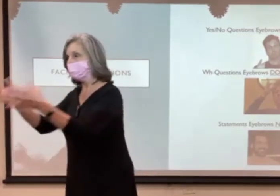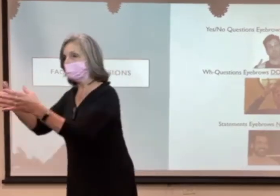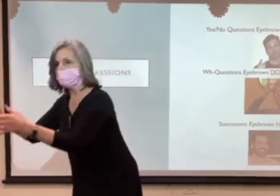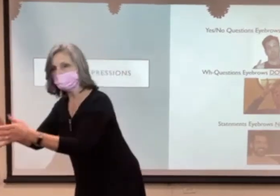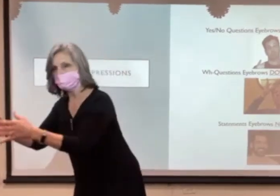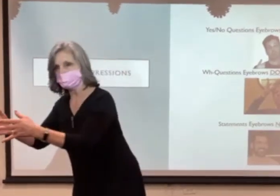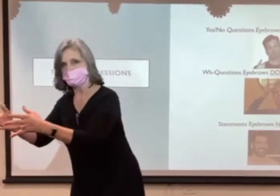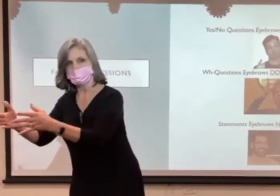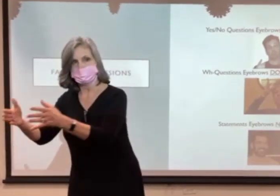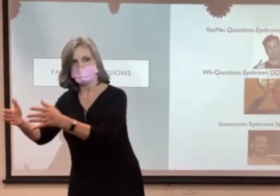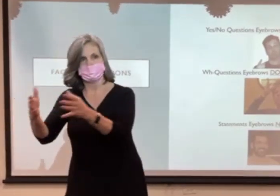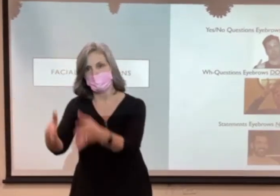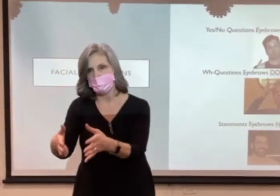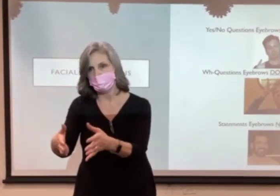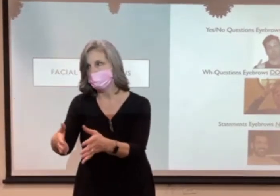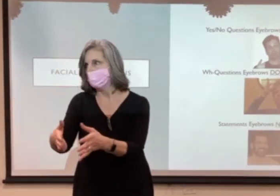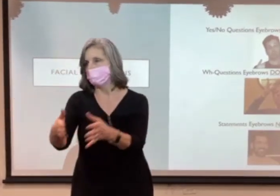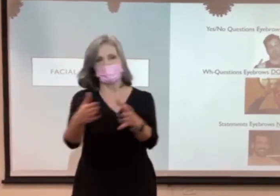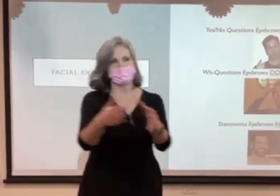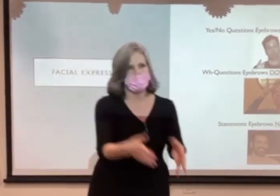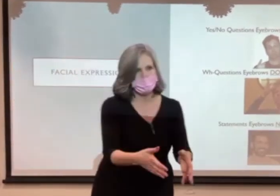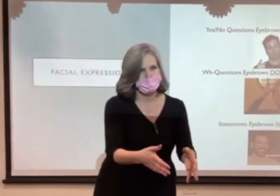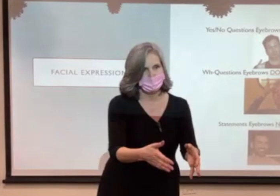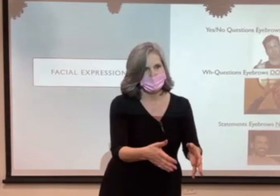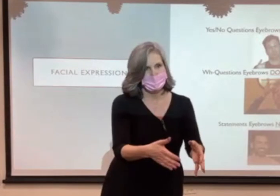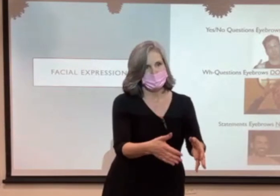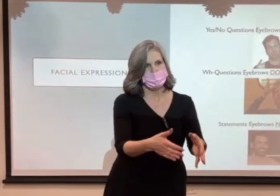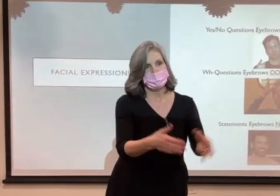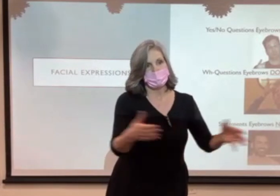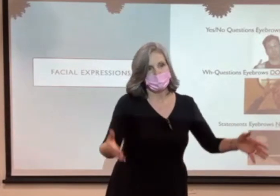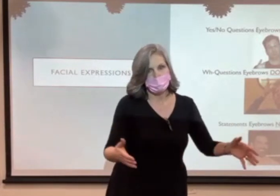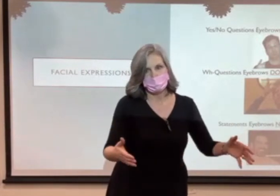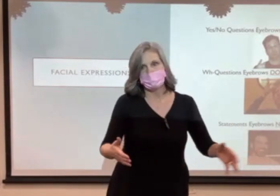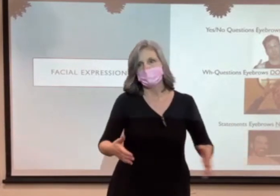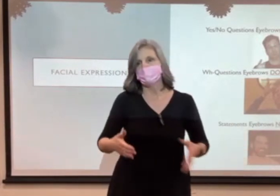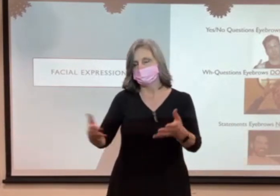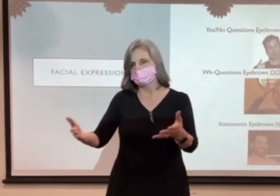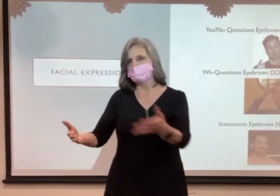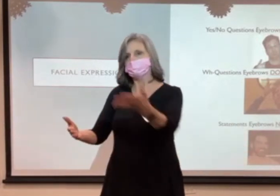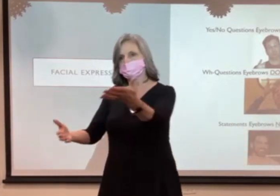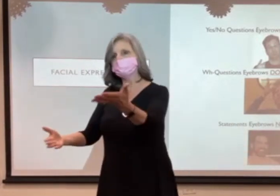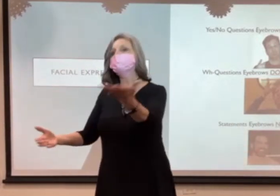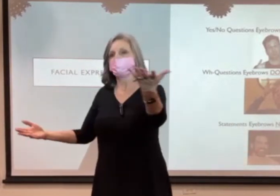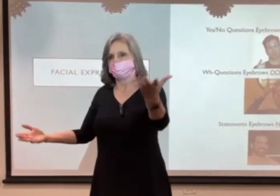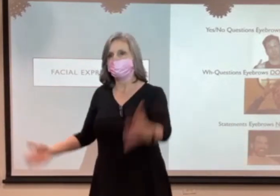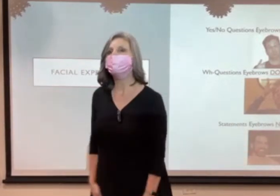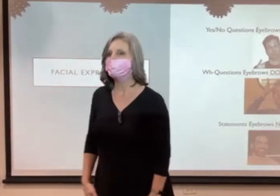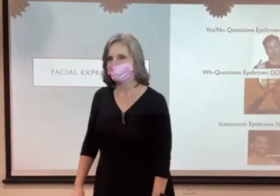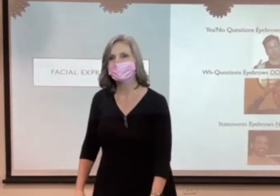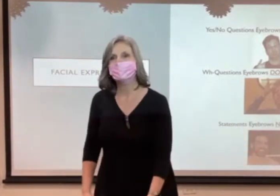teach a hearing person to sign and act deaf. So the deaf world. There's some of the old movies where I see that, and